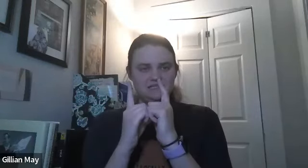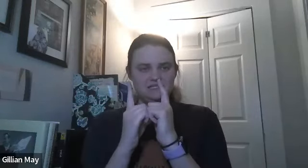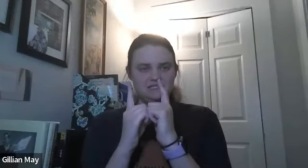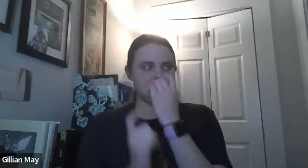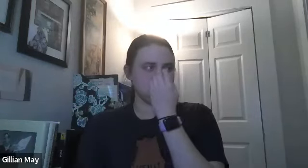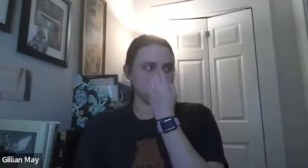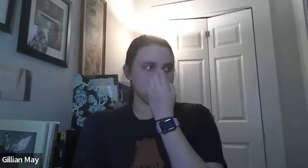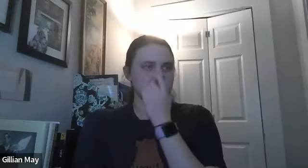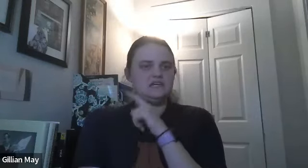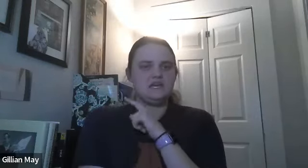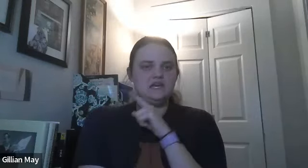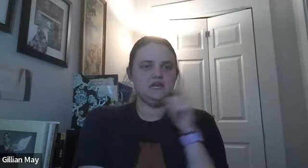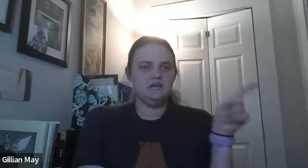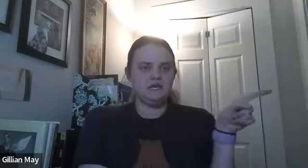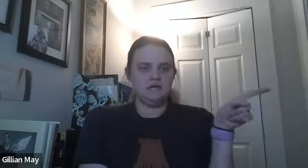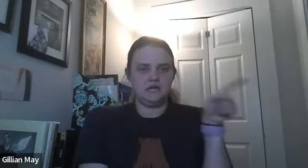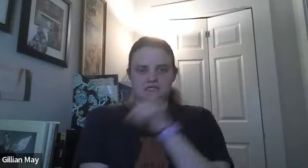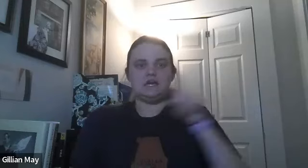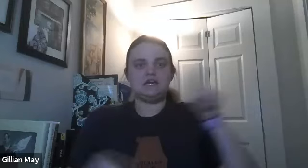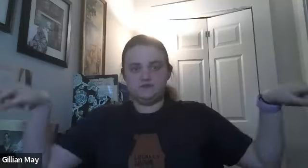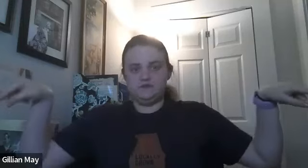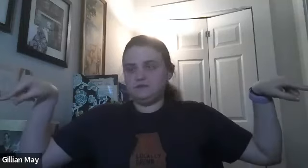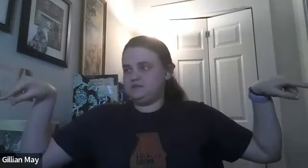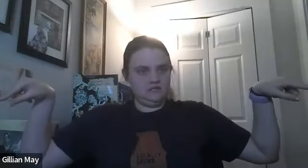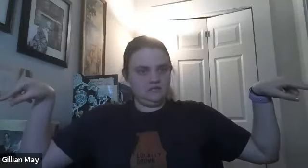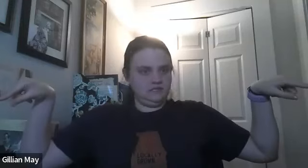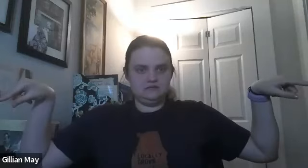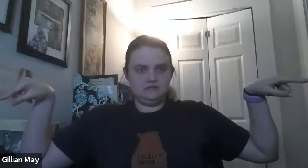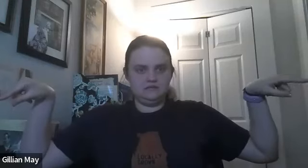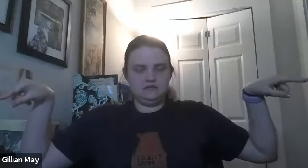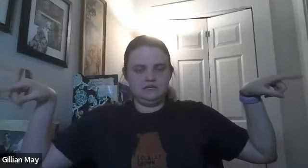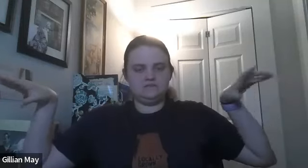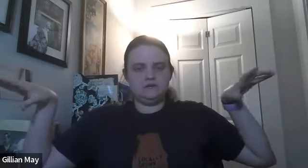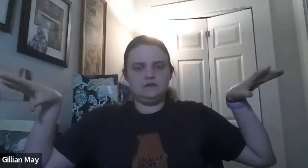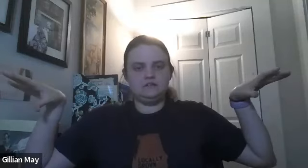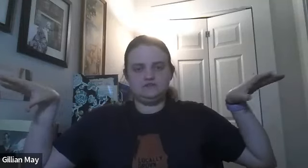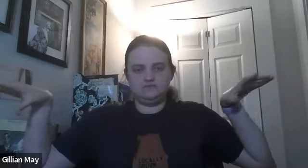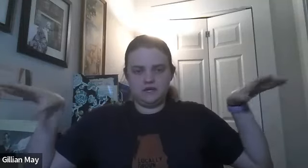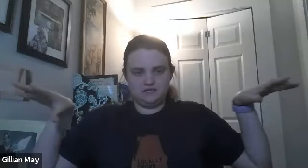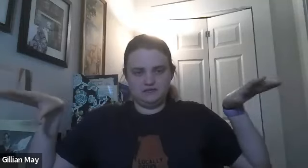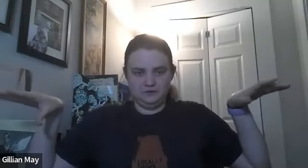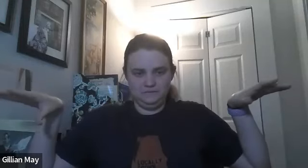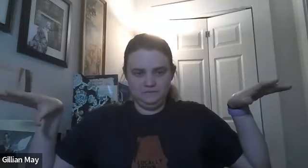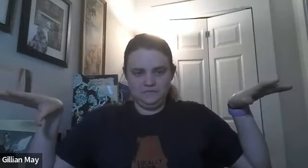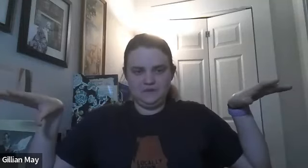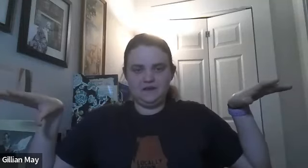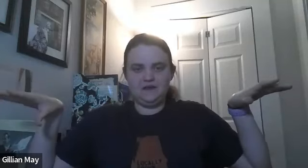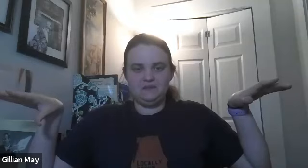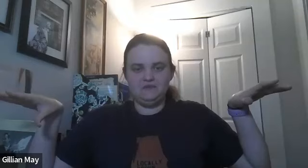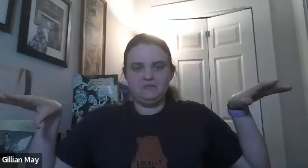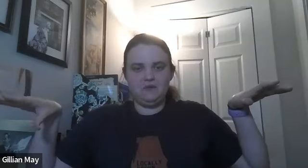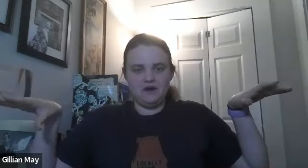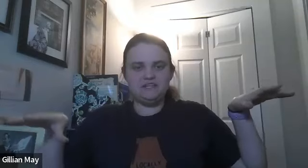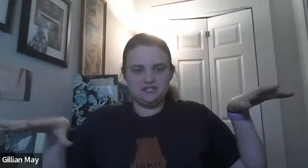this, because then you're saying it's nice for them to meet. It's very directional. You want to make sure